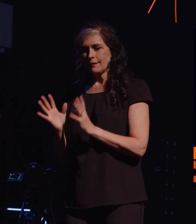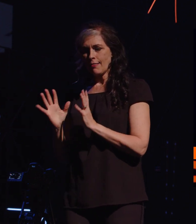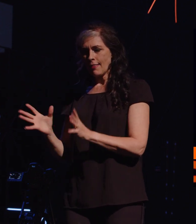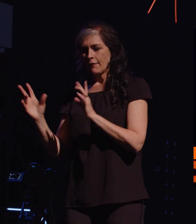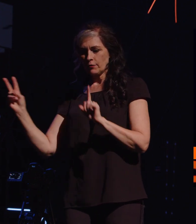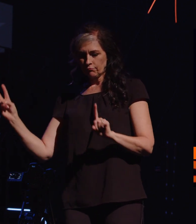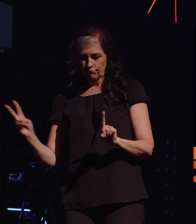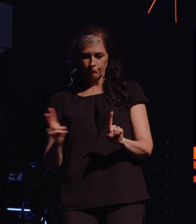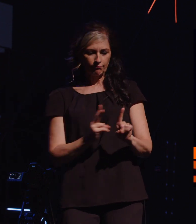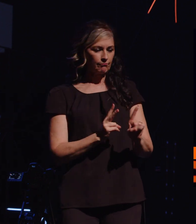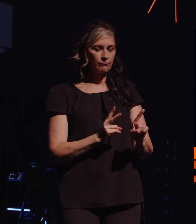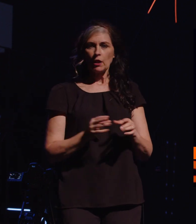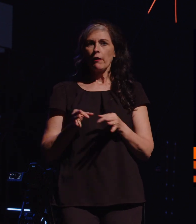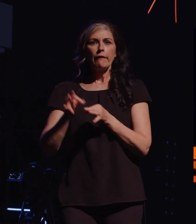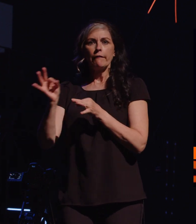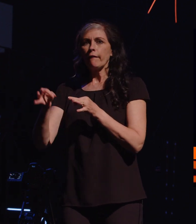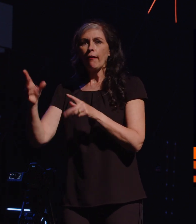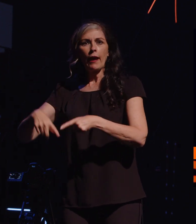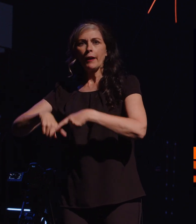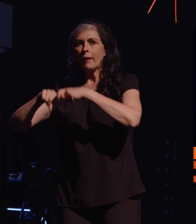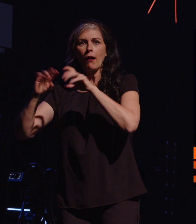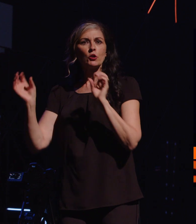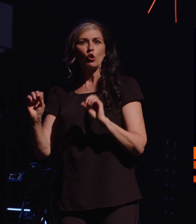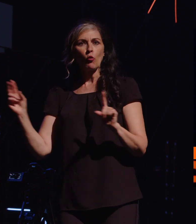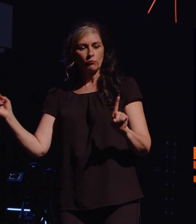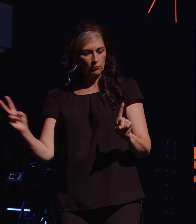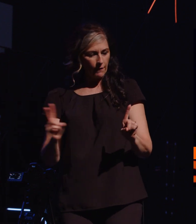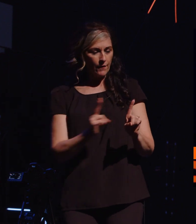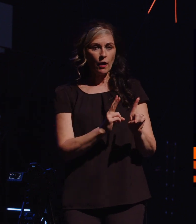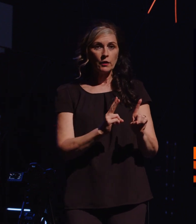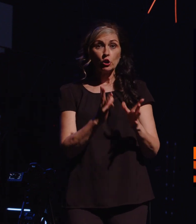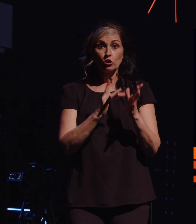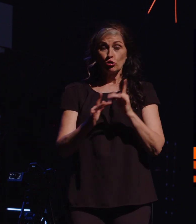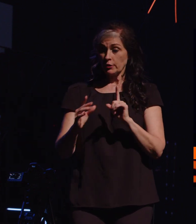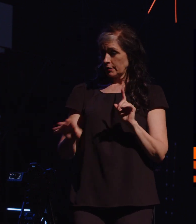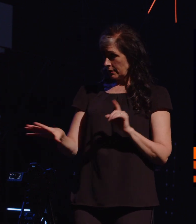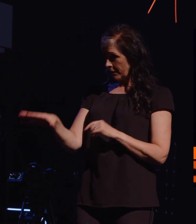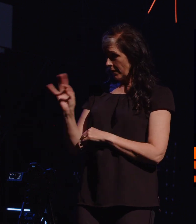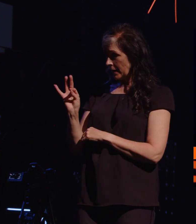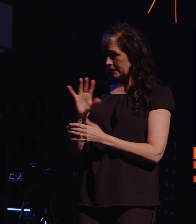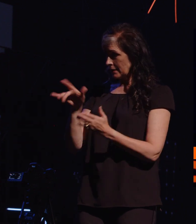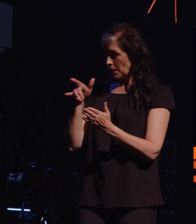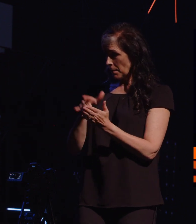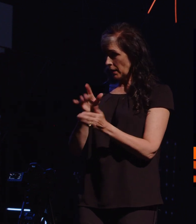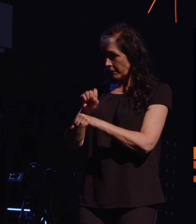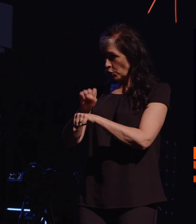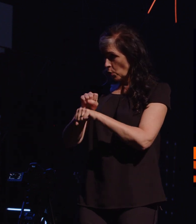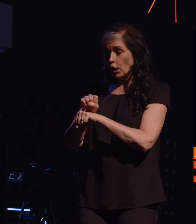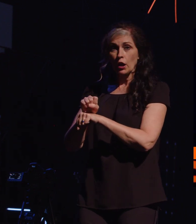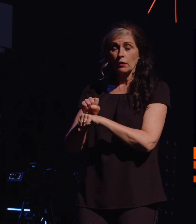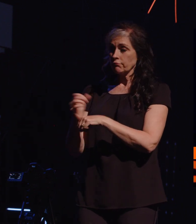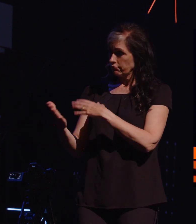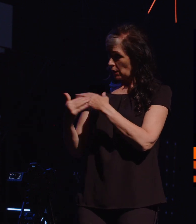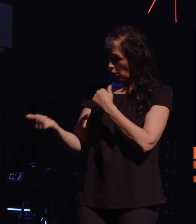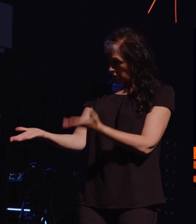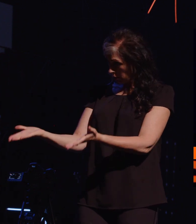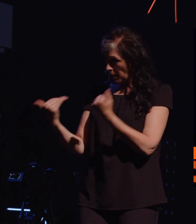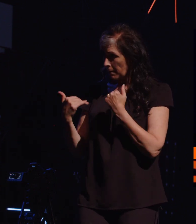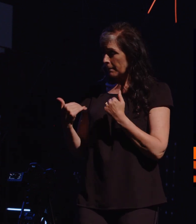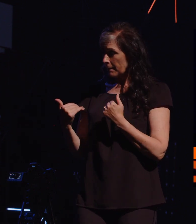without delay, without pause. Jesus finds where they are in the middle of their workday and he calls